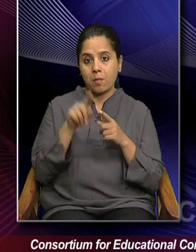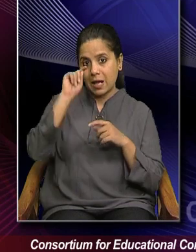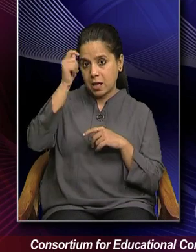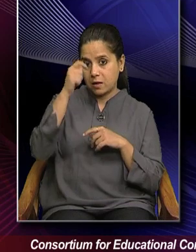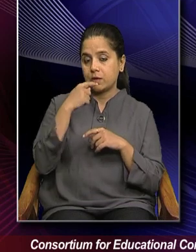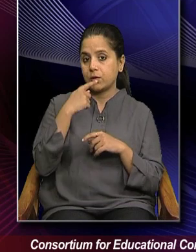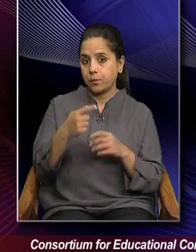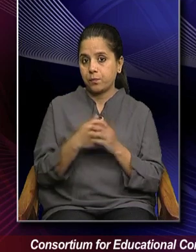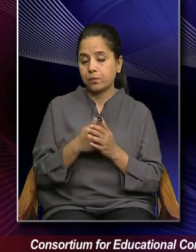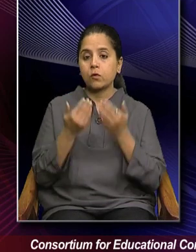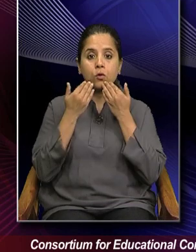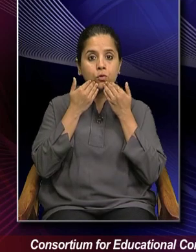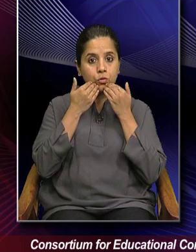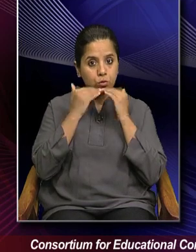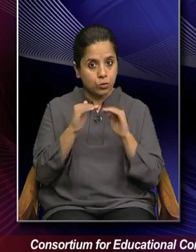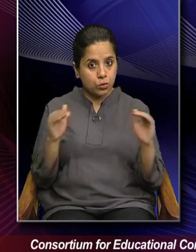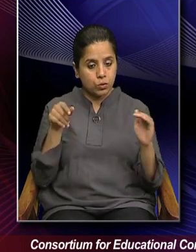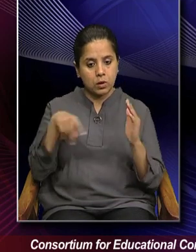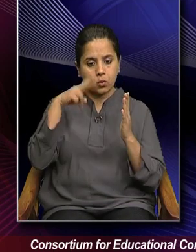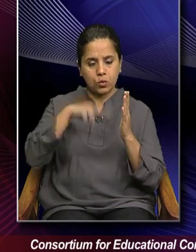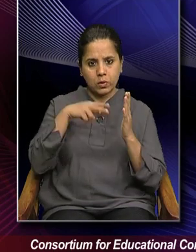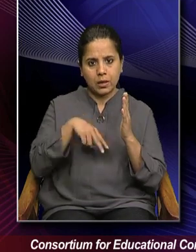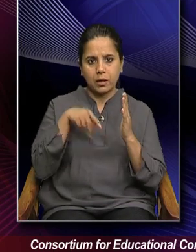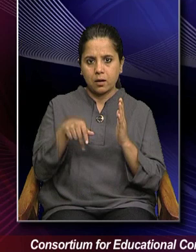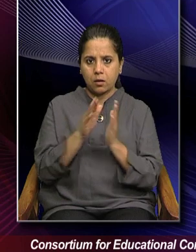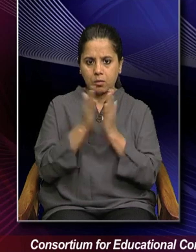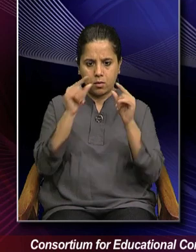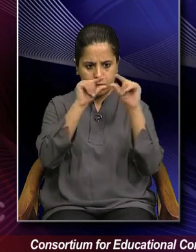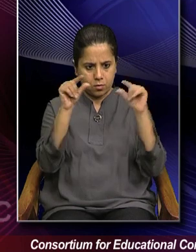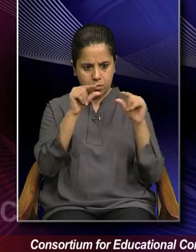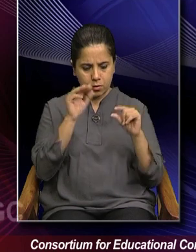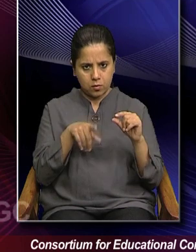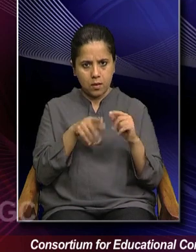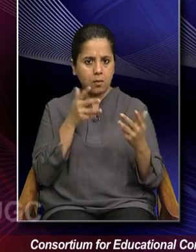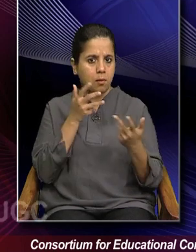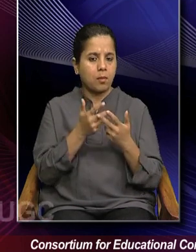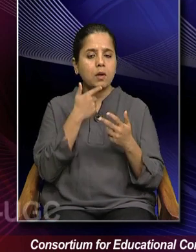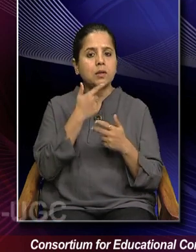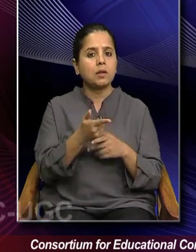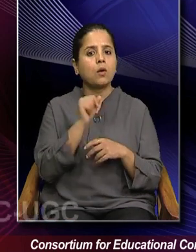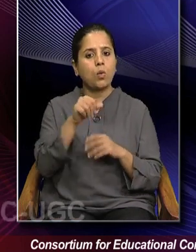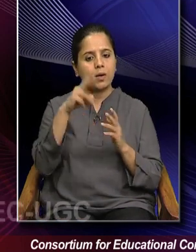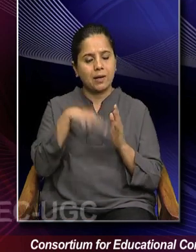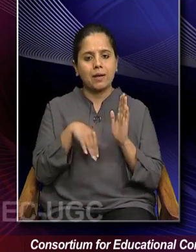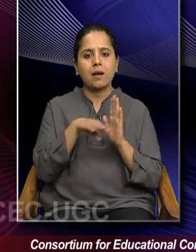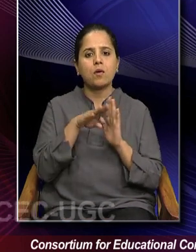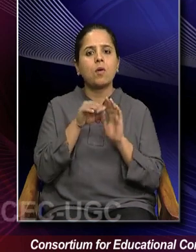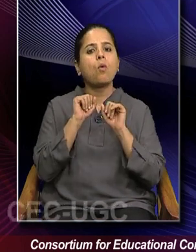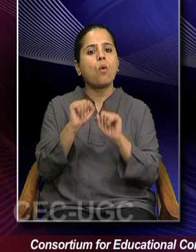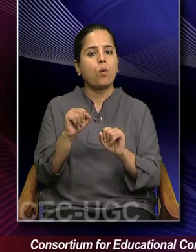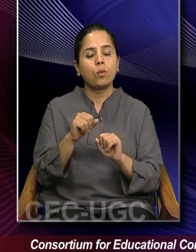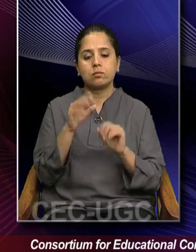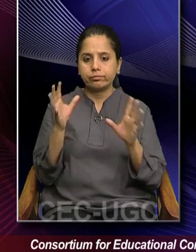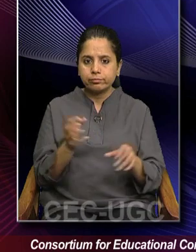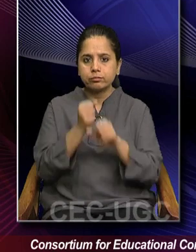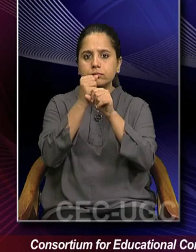English, student read the text which is suited to their reading levels,